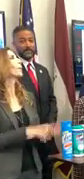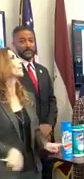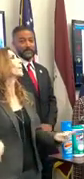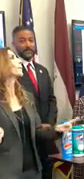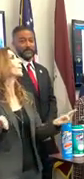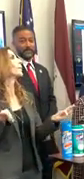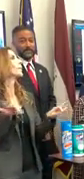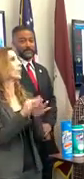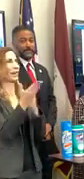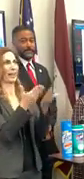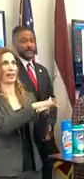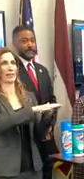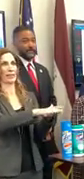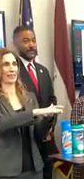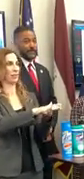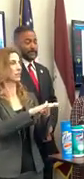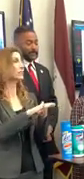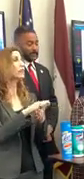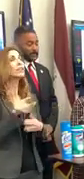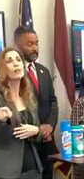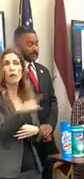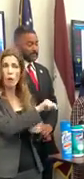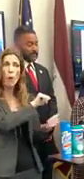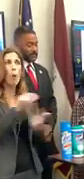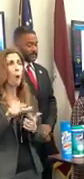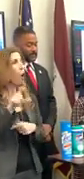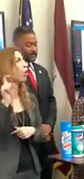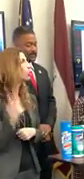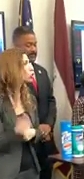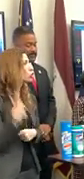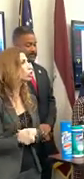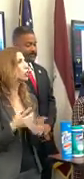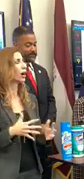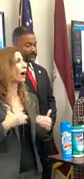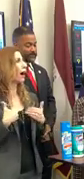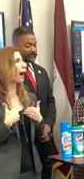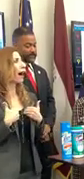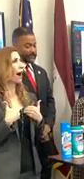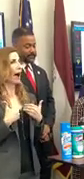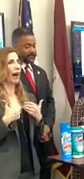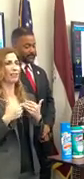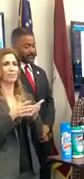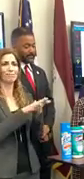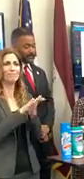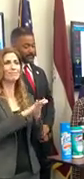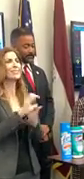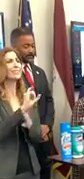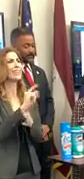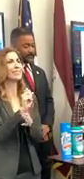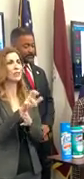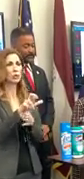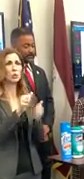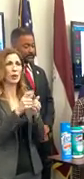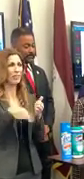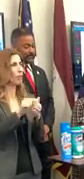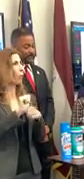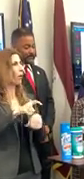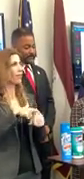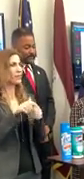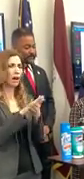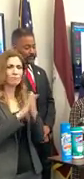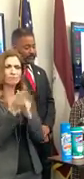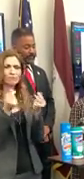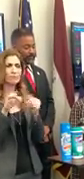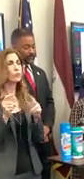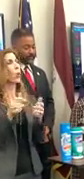to keep your hands clean. So everybody should have hand sanitizer with them at all times